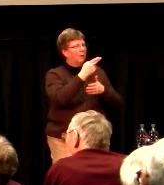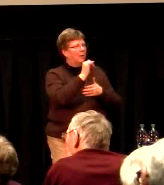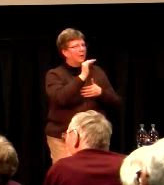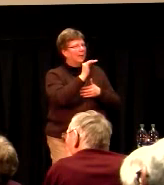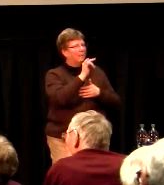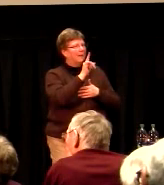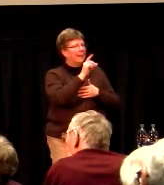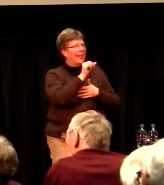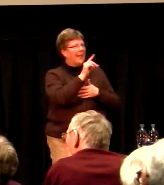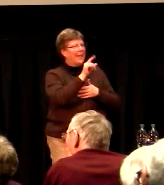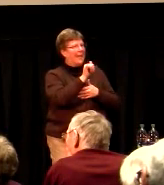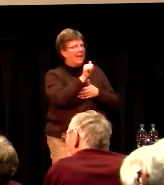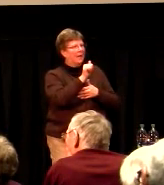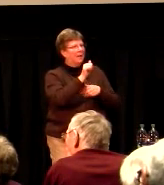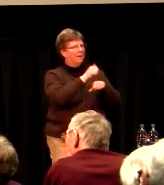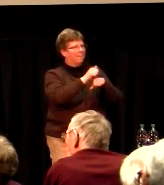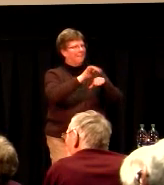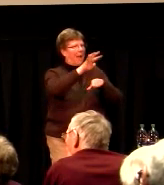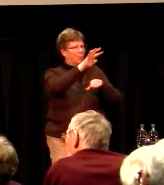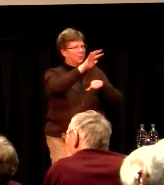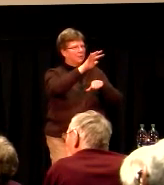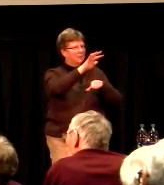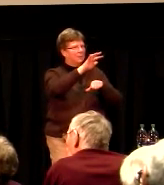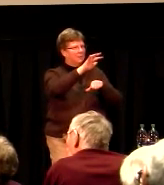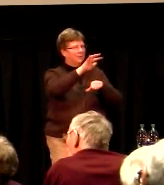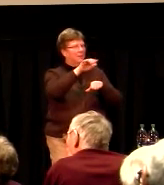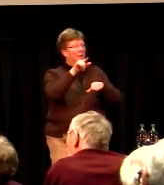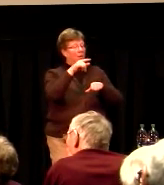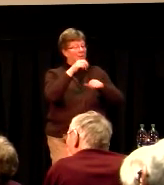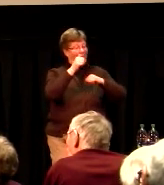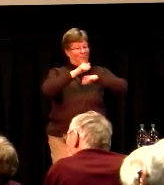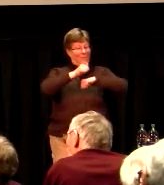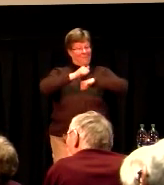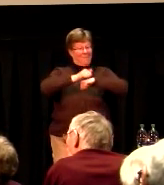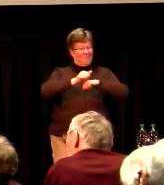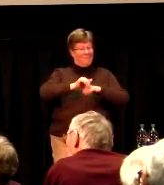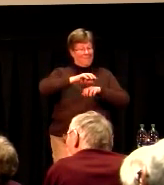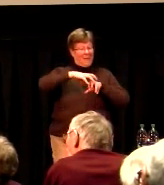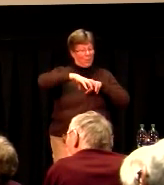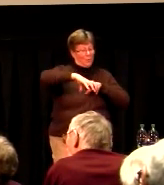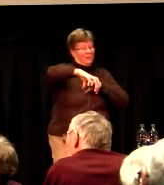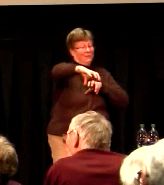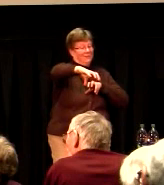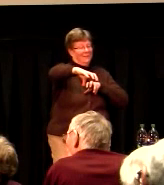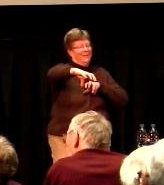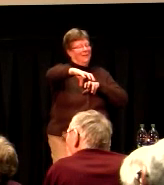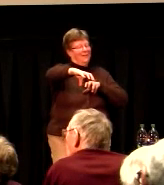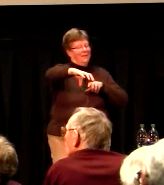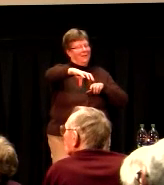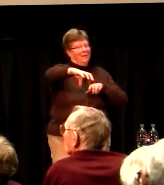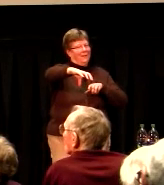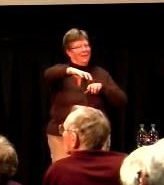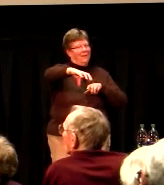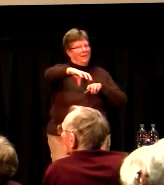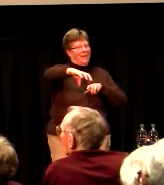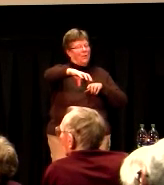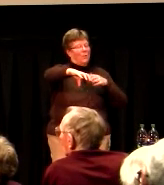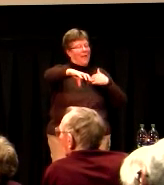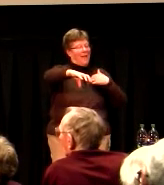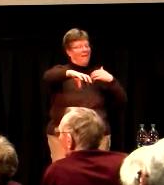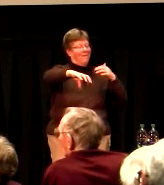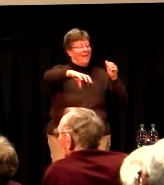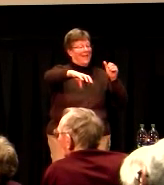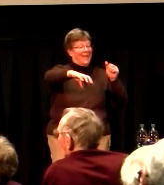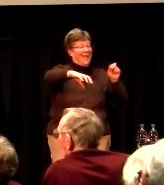get a sort of air masses on either side of the Himalayas because of their tremendous height.